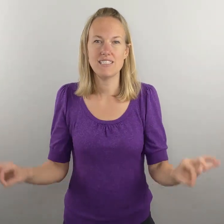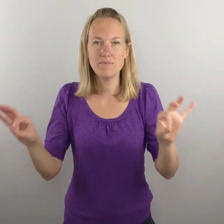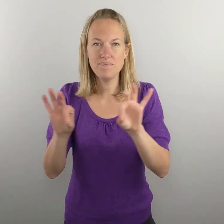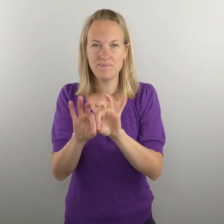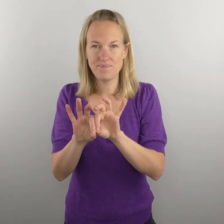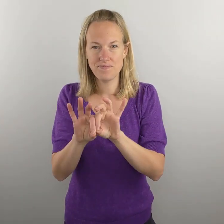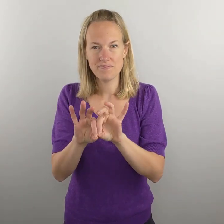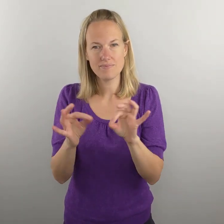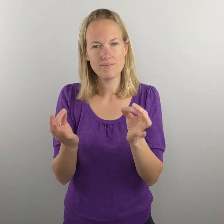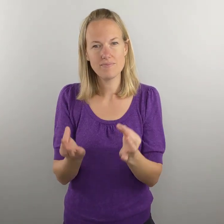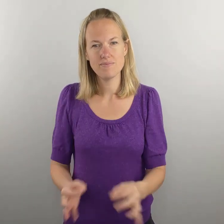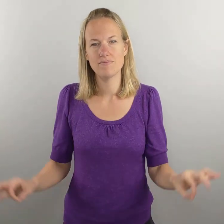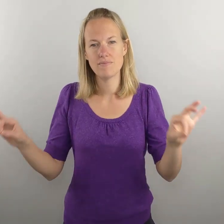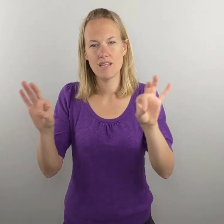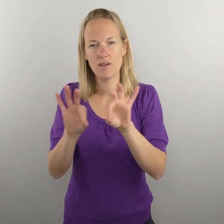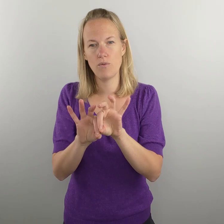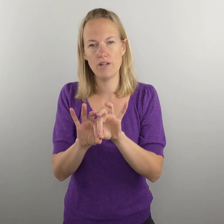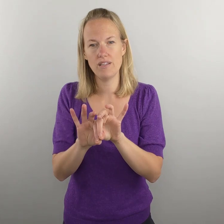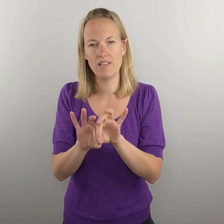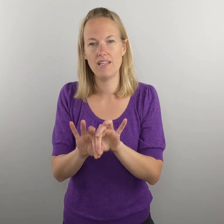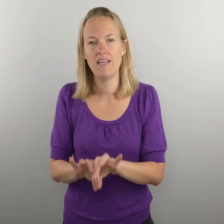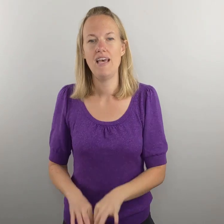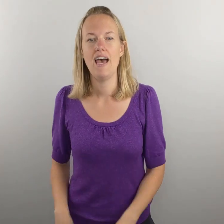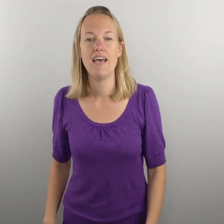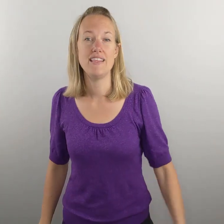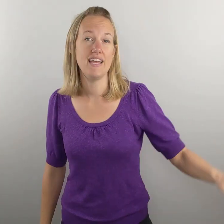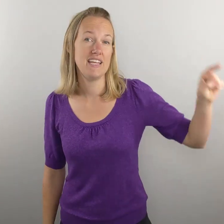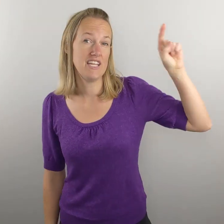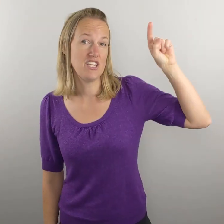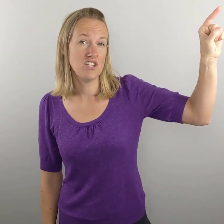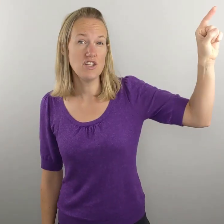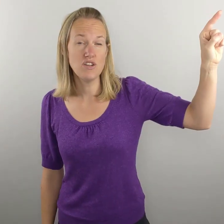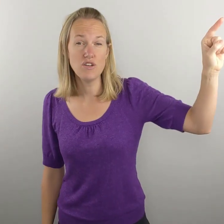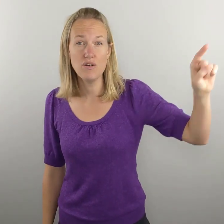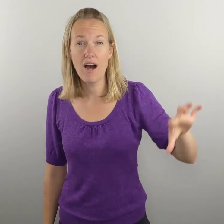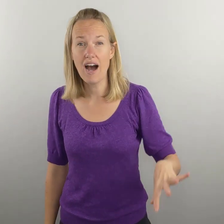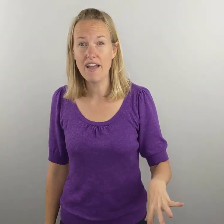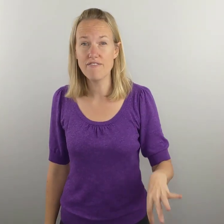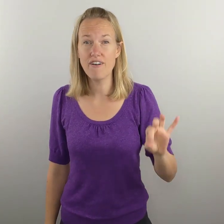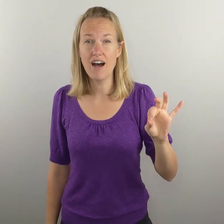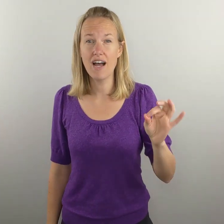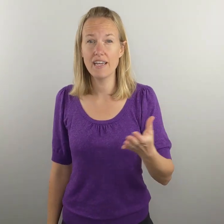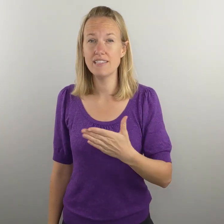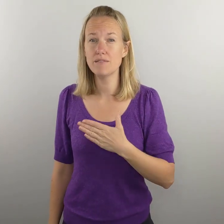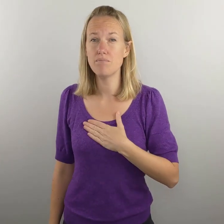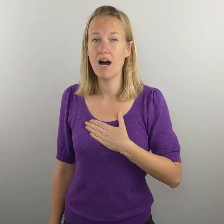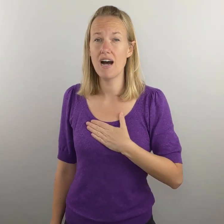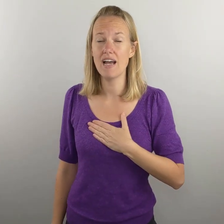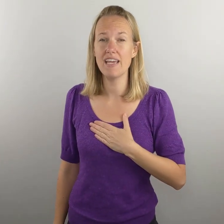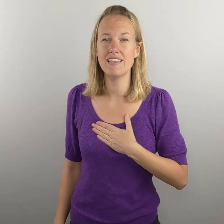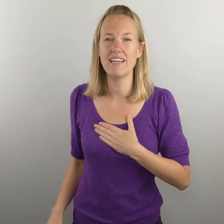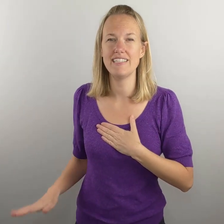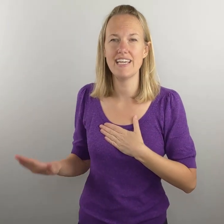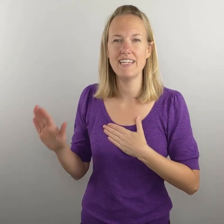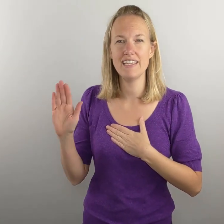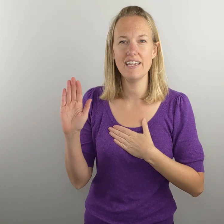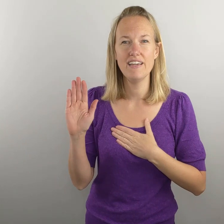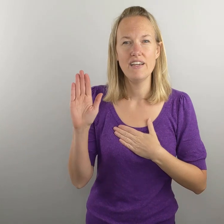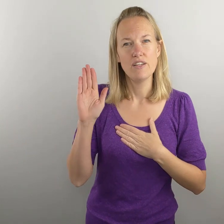them, worth. And then in you, I find my, and then identity, you